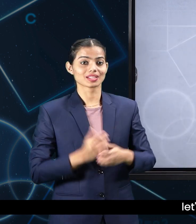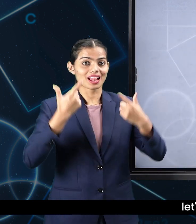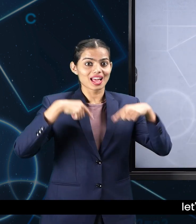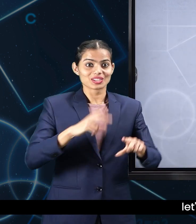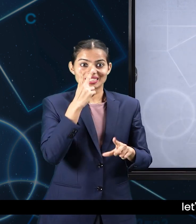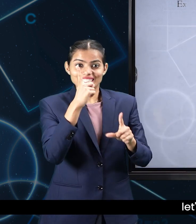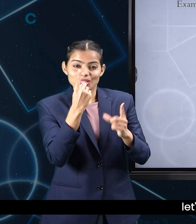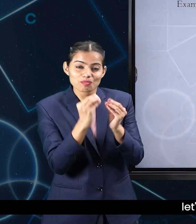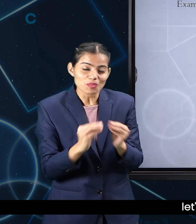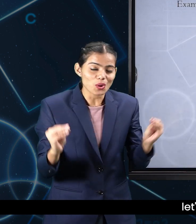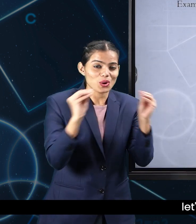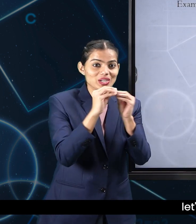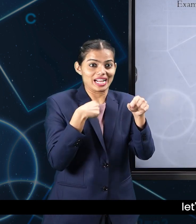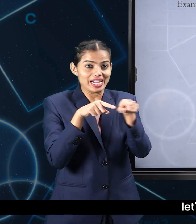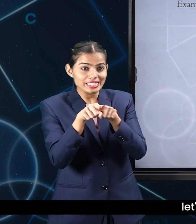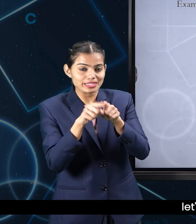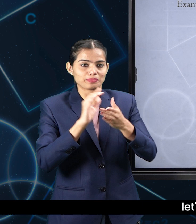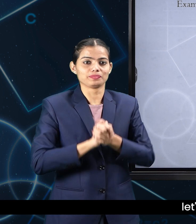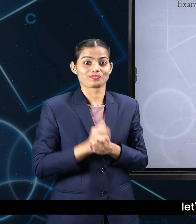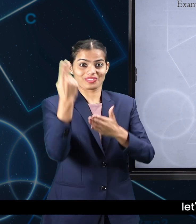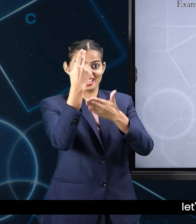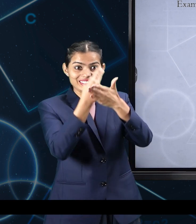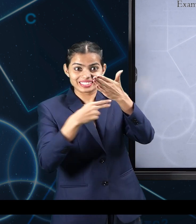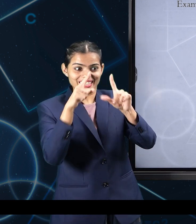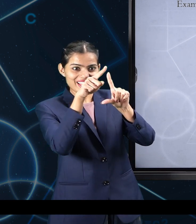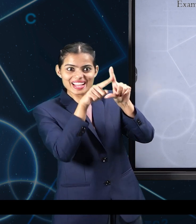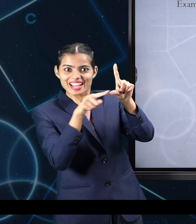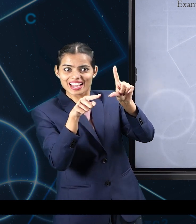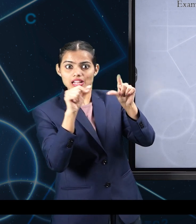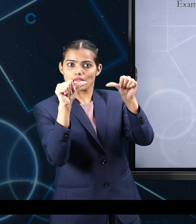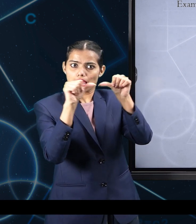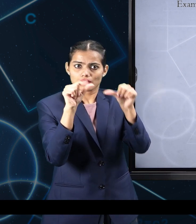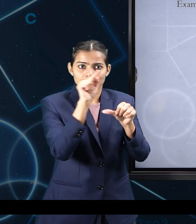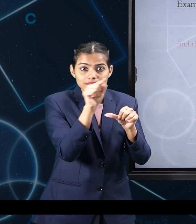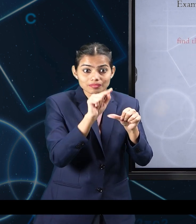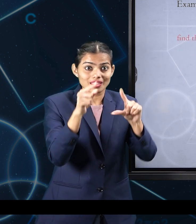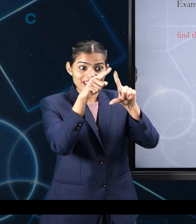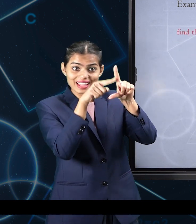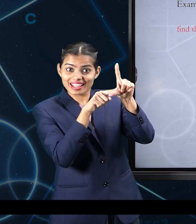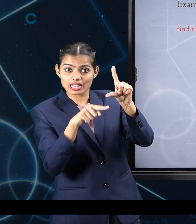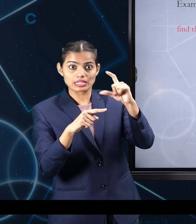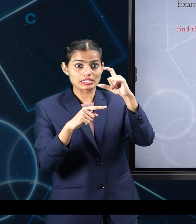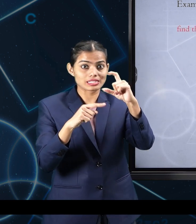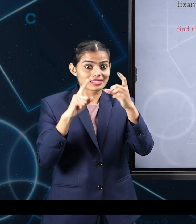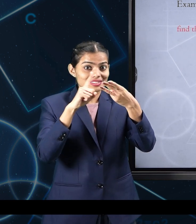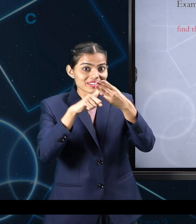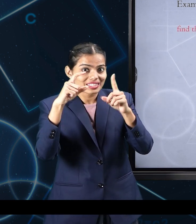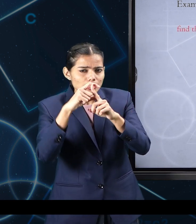Let us see one more example. In figure, angle A is equal to angle CED proved